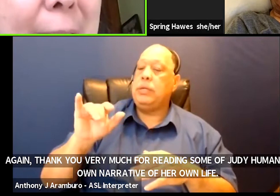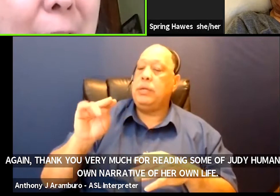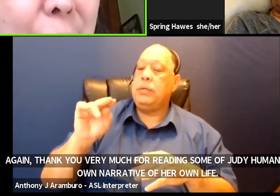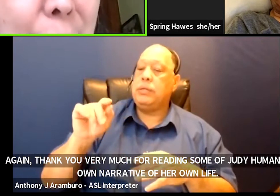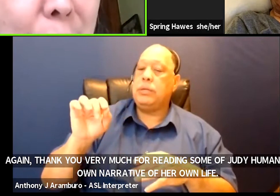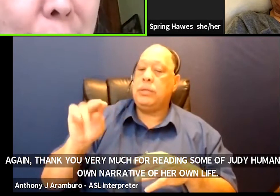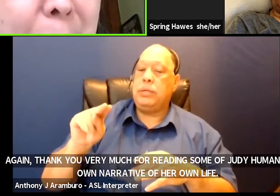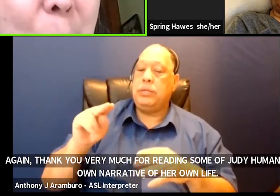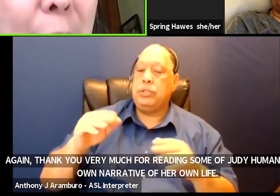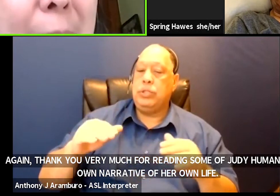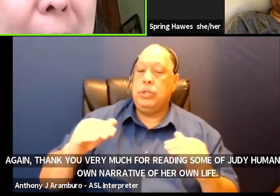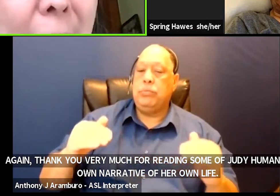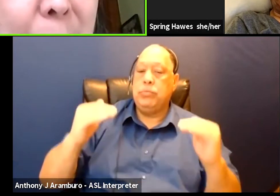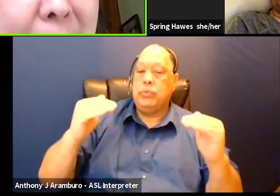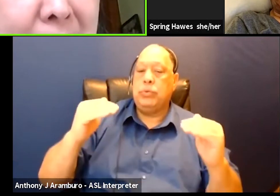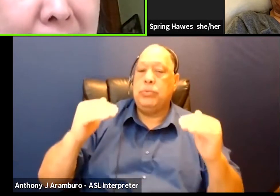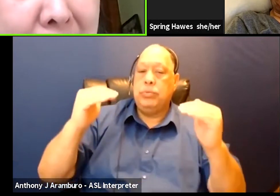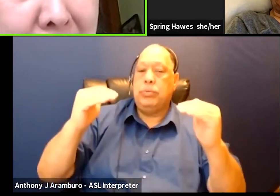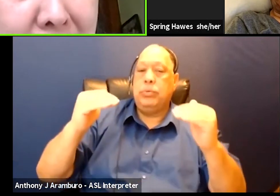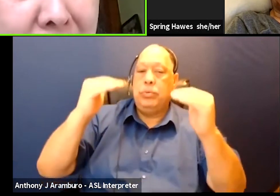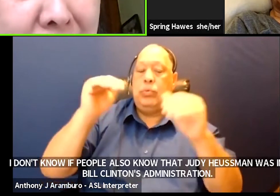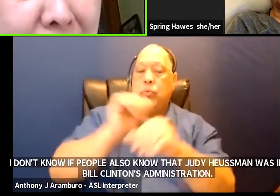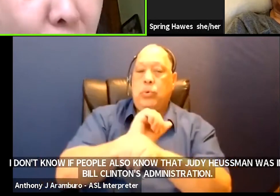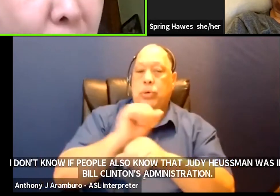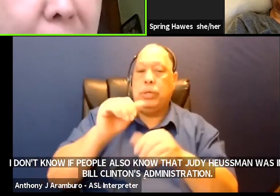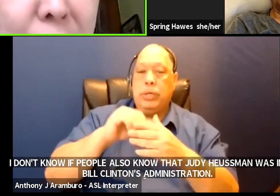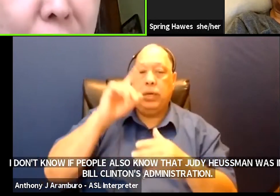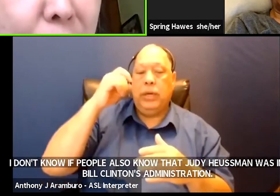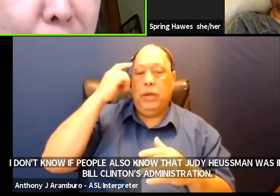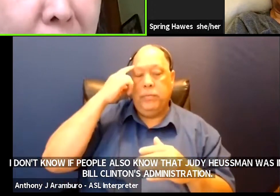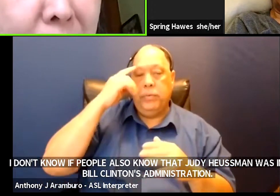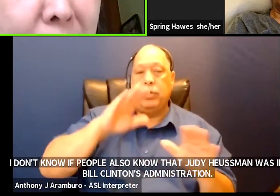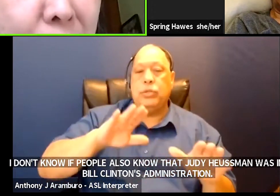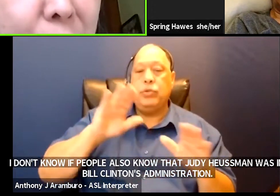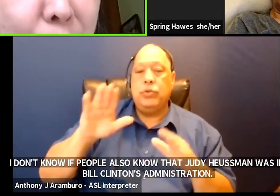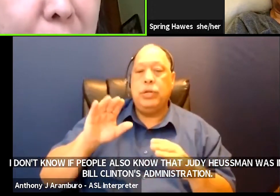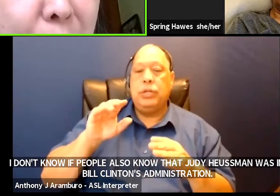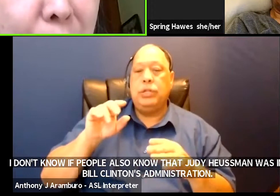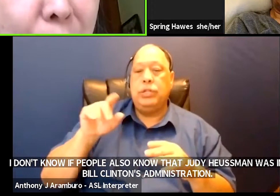very highly to be working in government. And it's great that